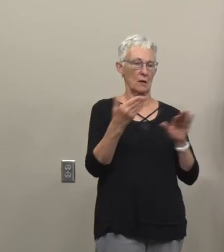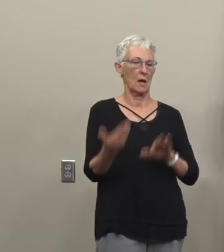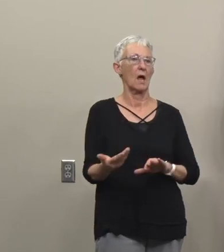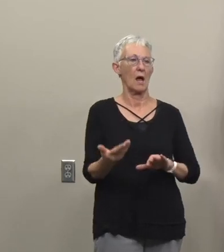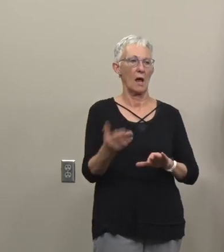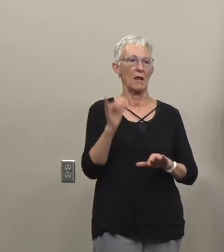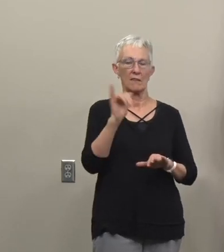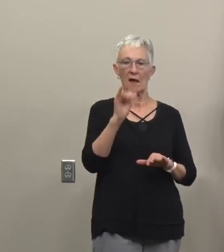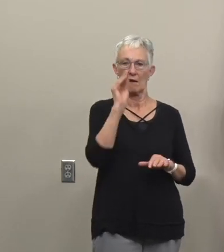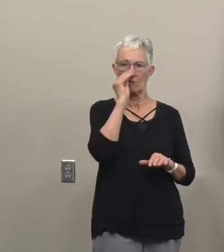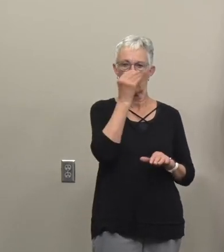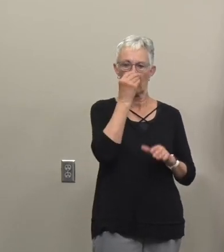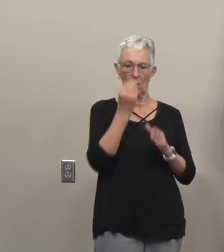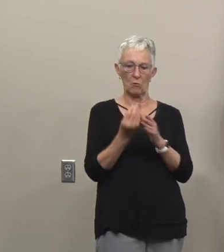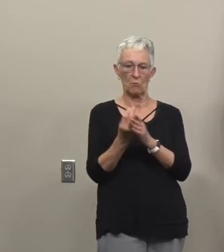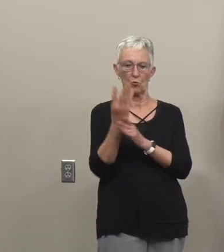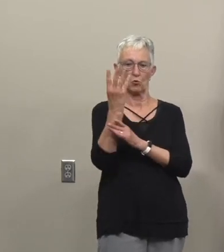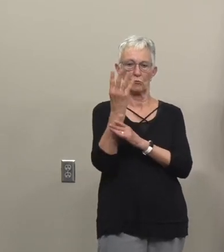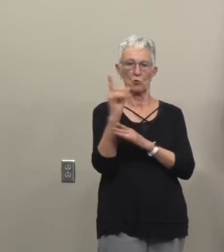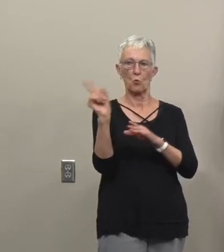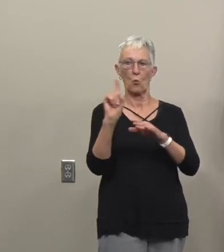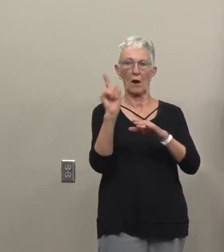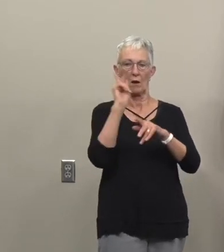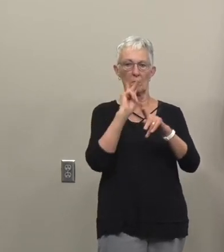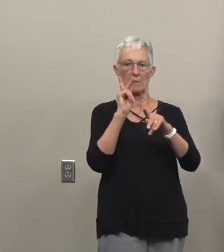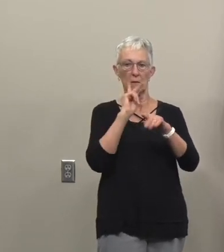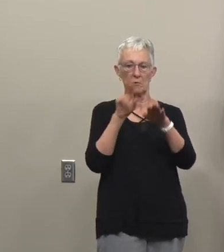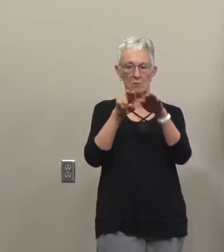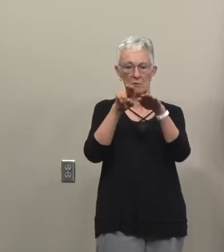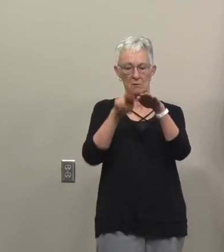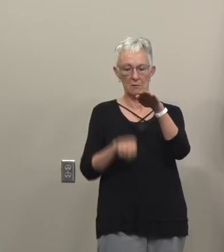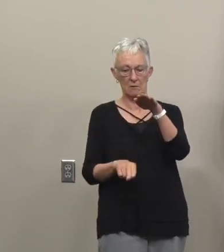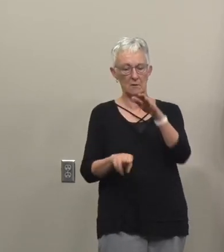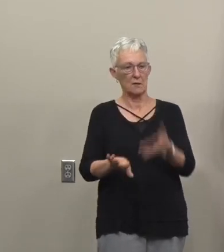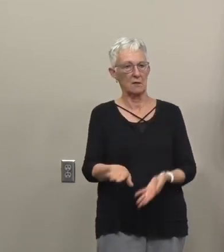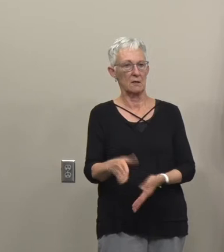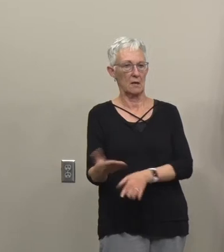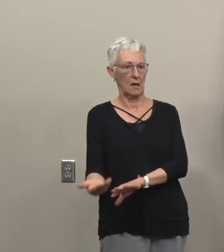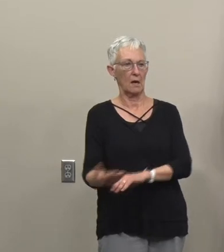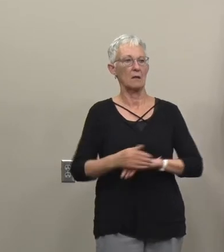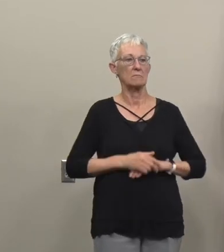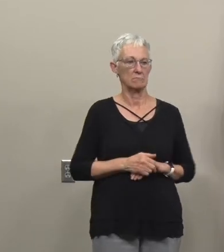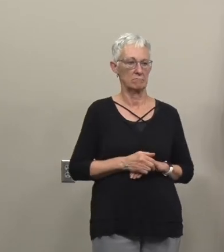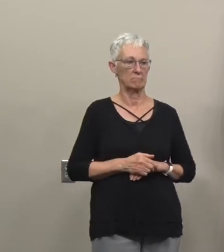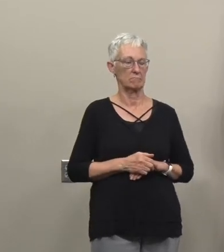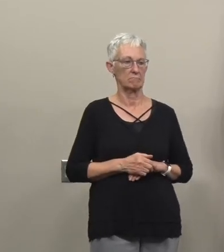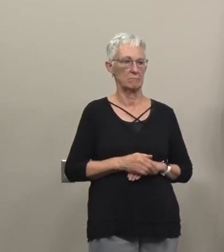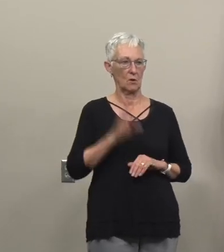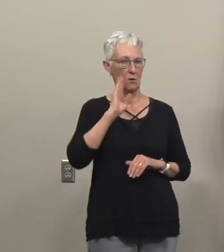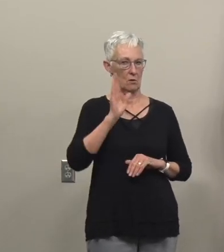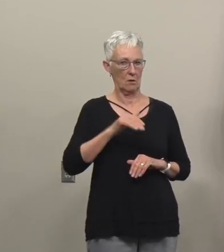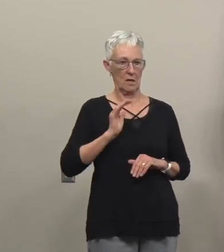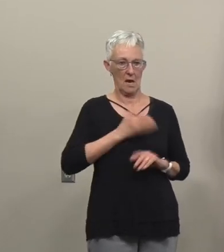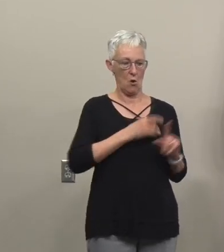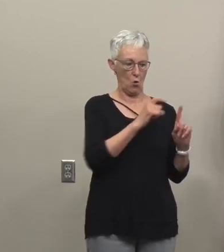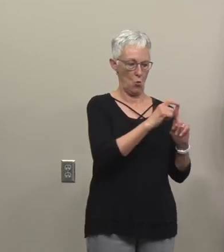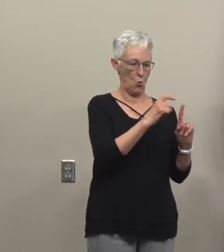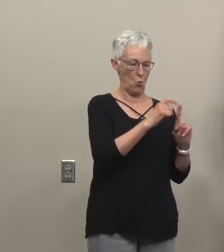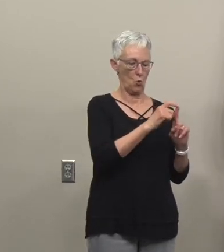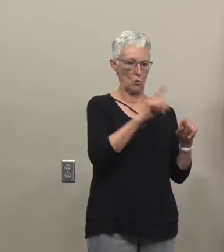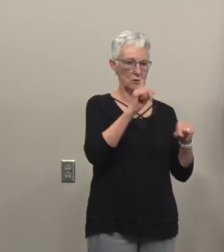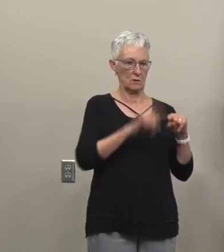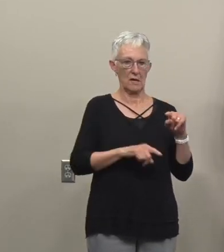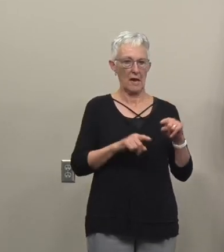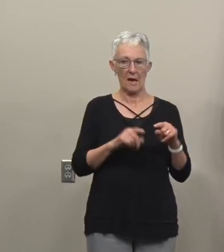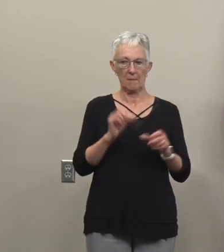blooms above the dead. While we know that our words will not alter the grief of those who have lost a loved one, we do wish to say